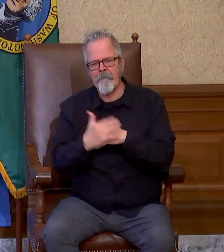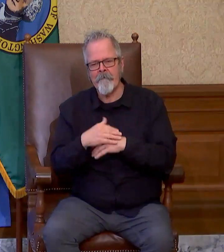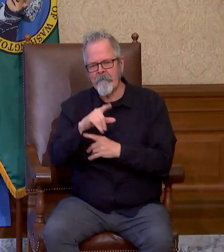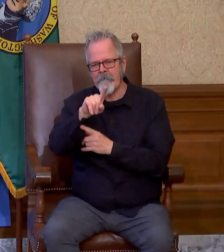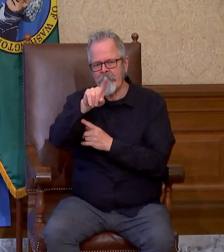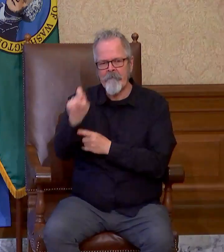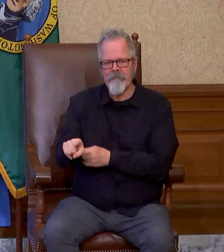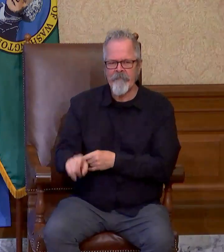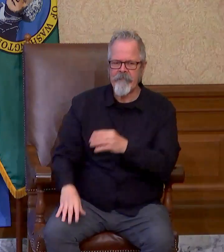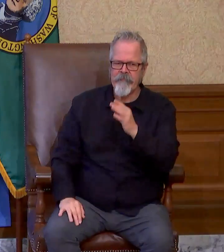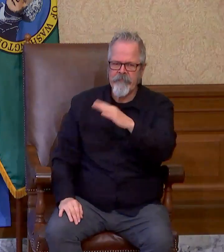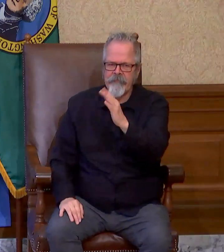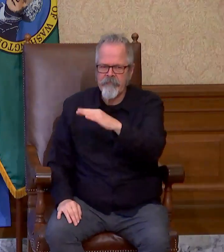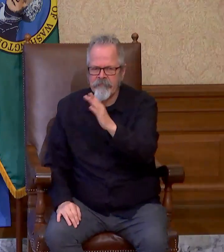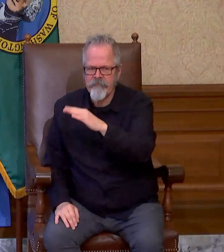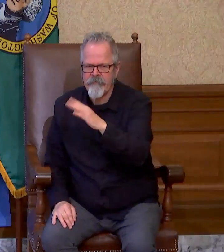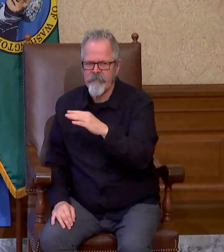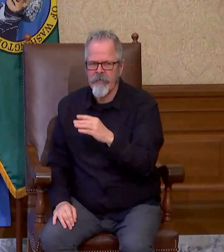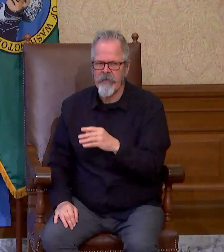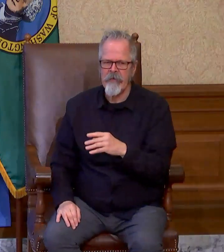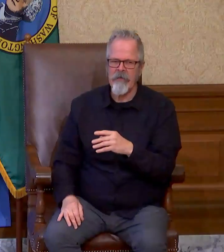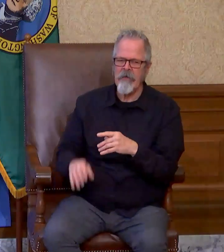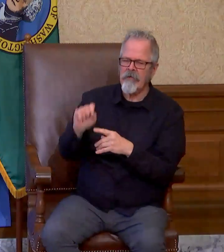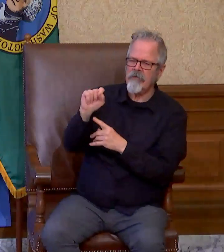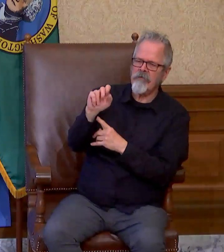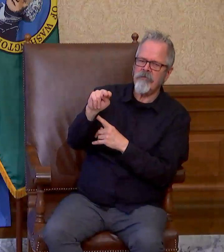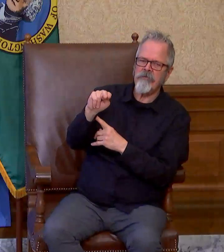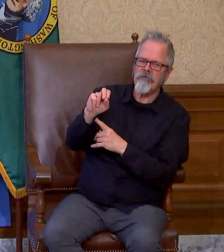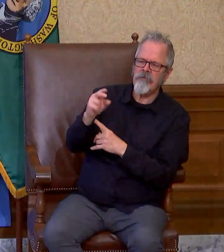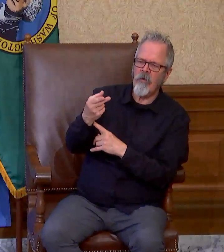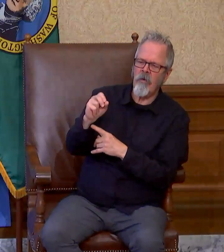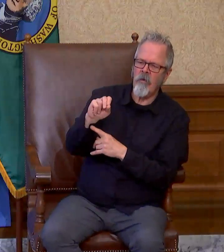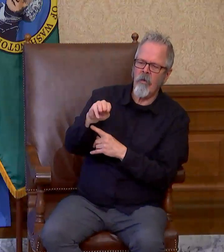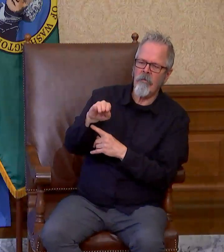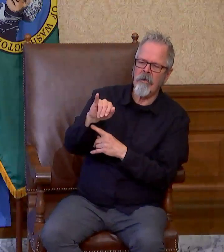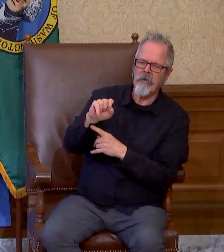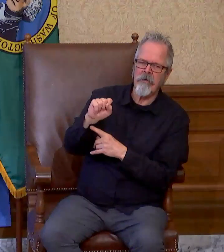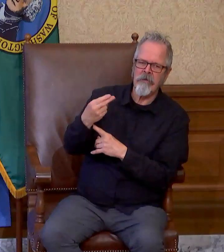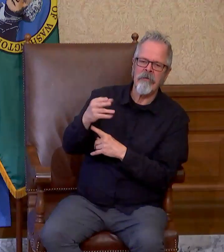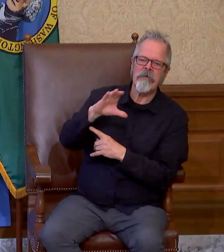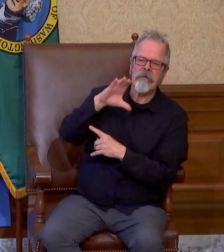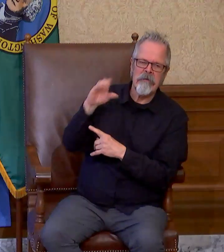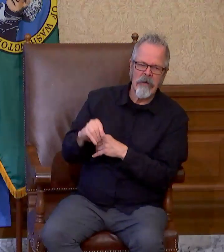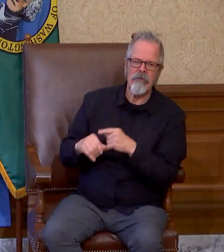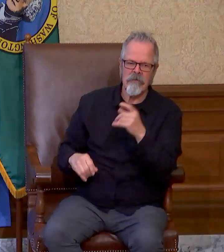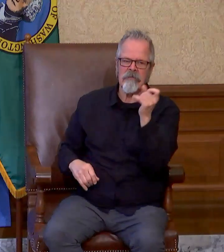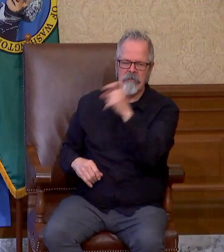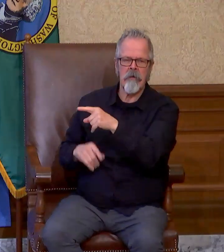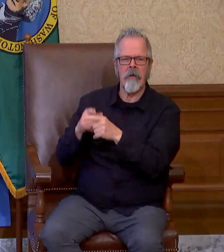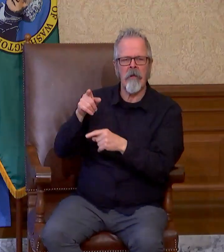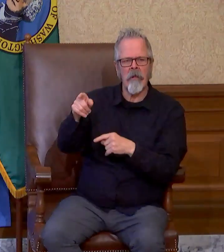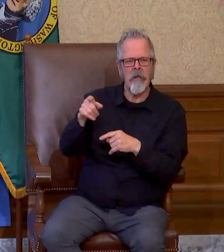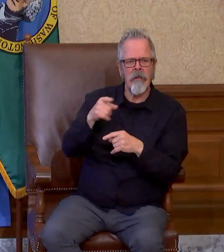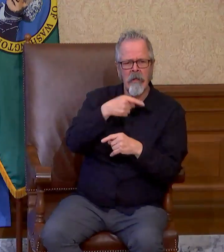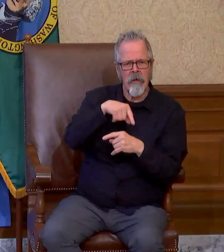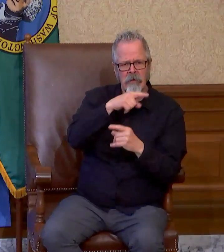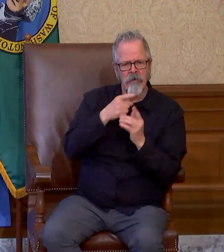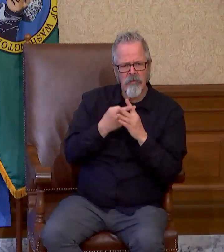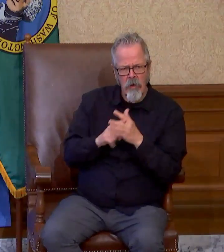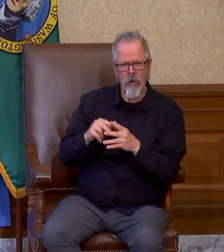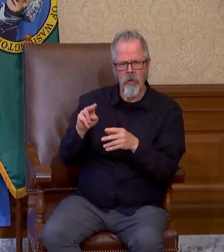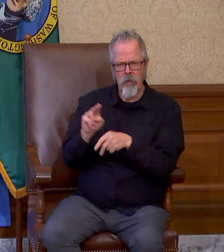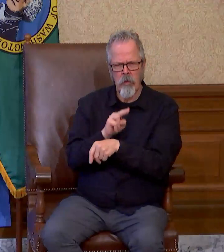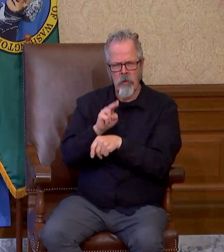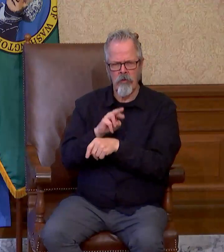Abbott. I wonder if you could tell us how many of those machines are in use now in Washington, how many